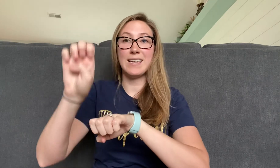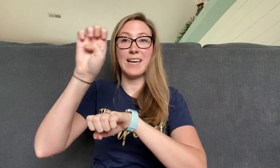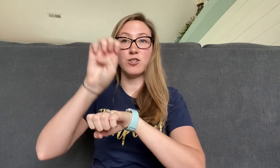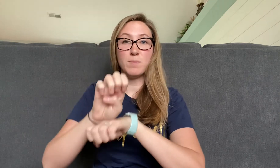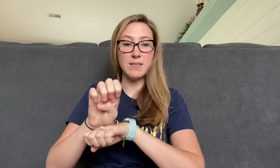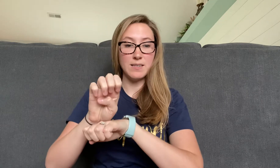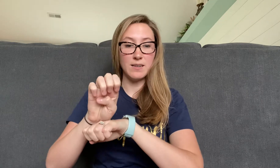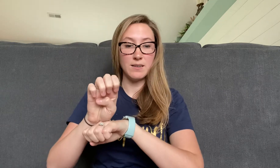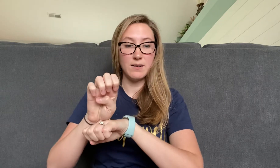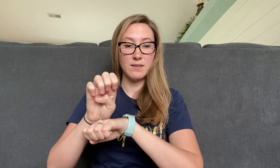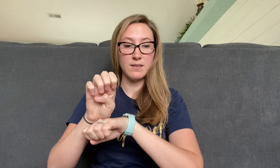Engagement,